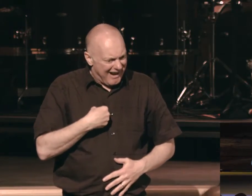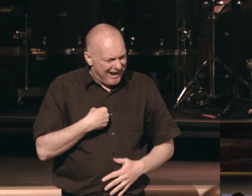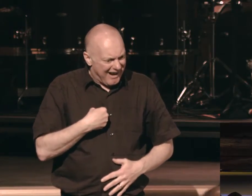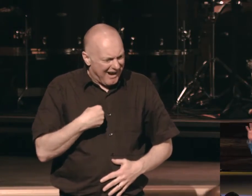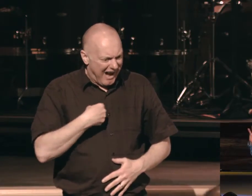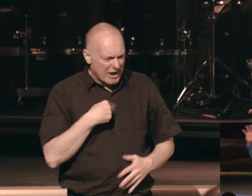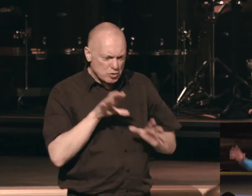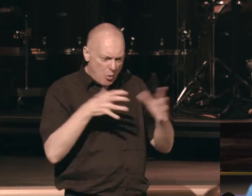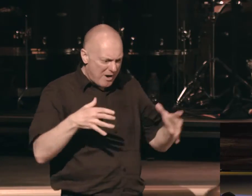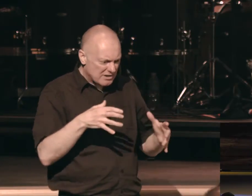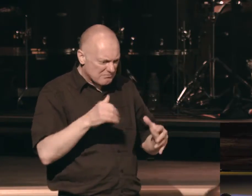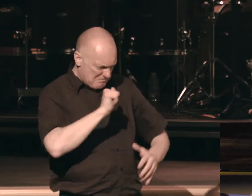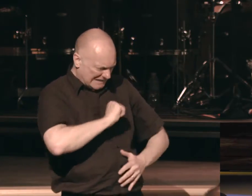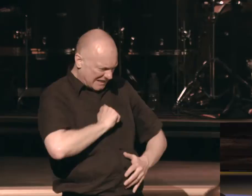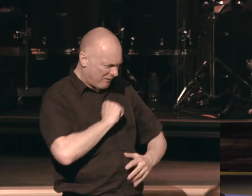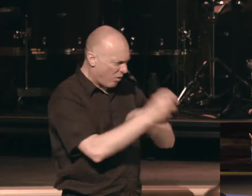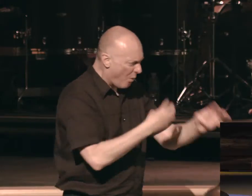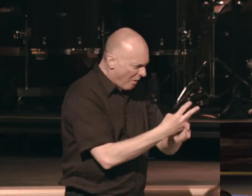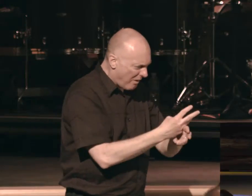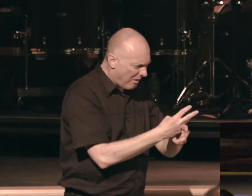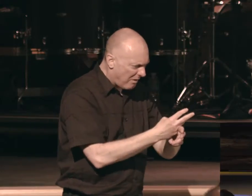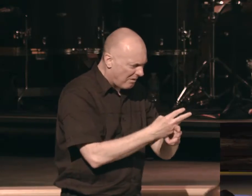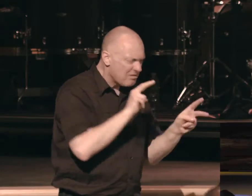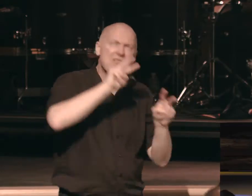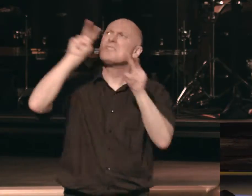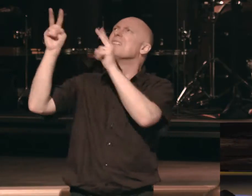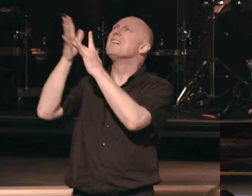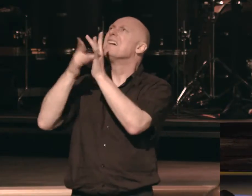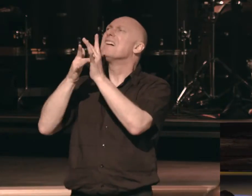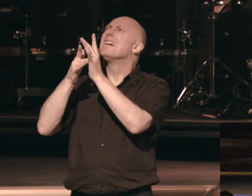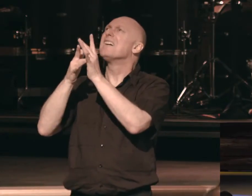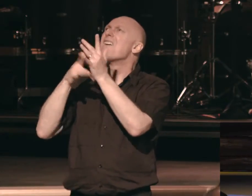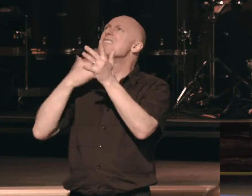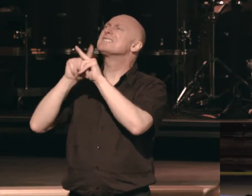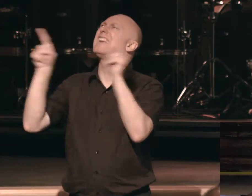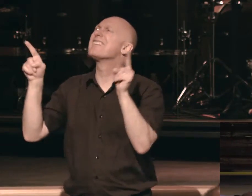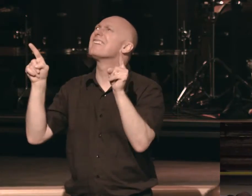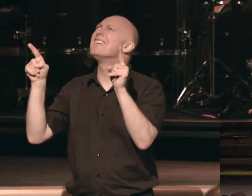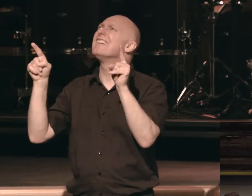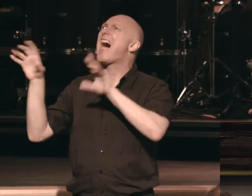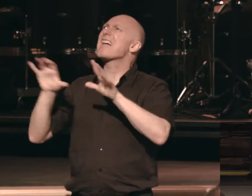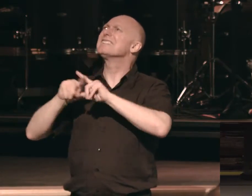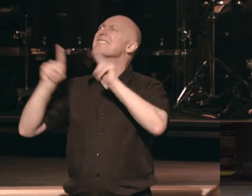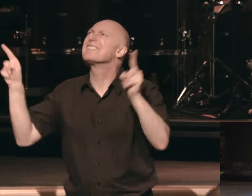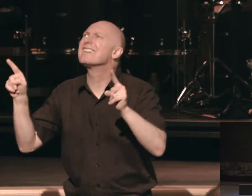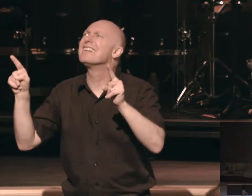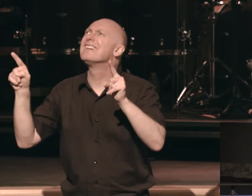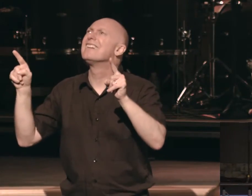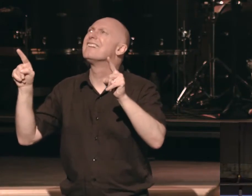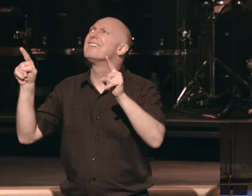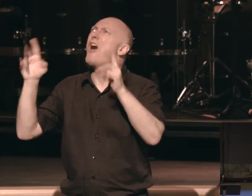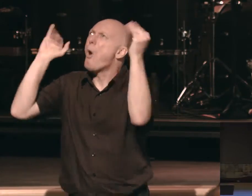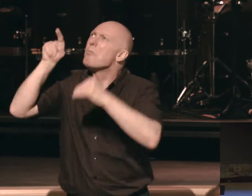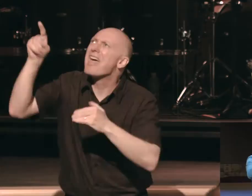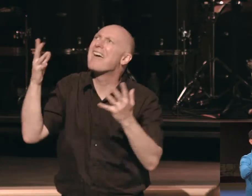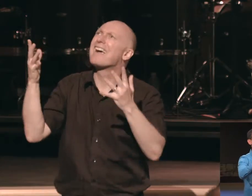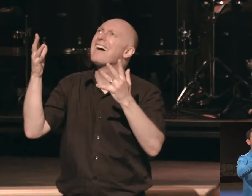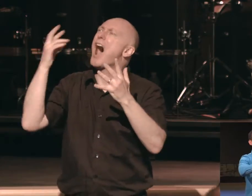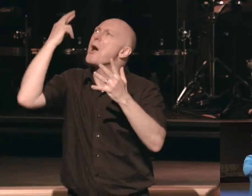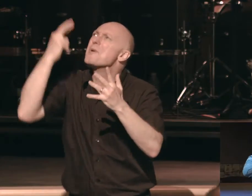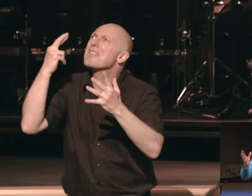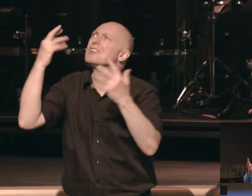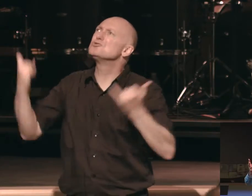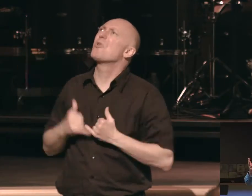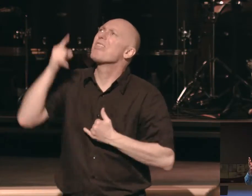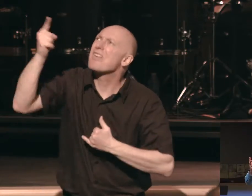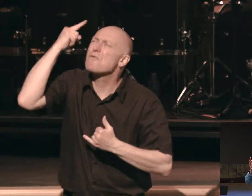And wait, I am looking at Jesus and I am feeling different and I am thinking different and I am discovering there's hope and I am realizing there's so much joy for me